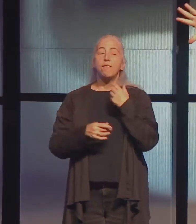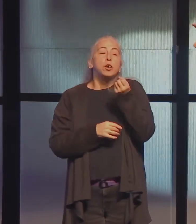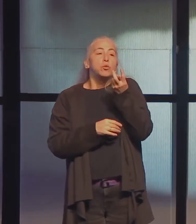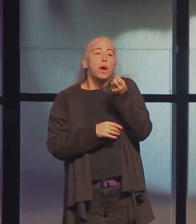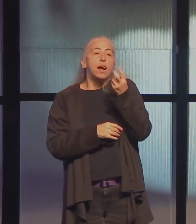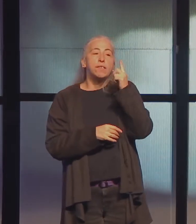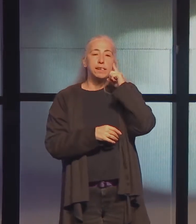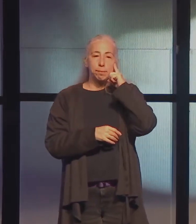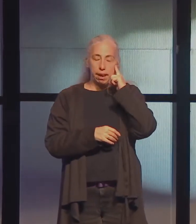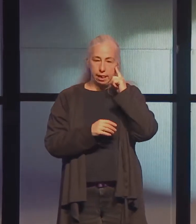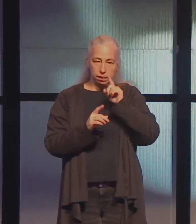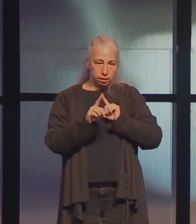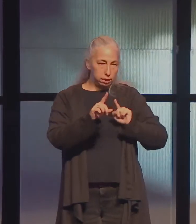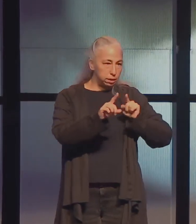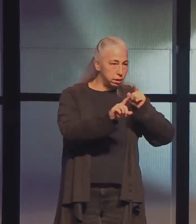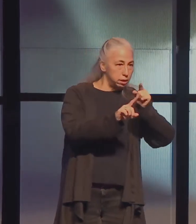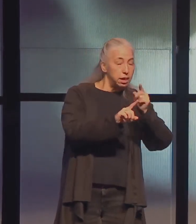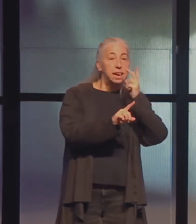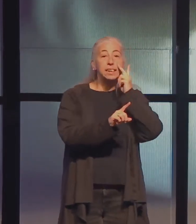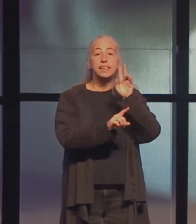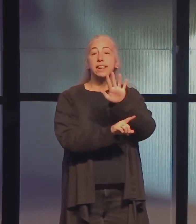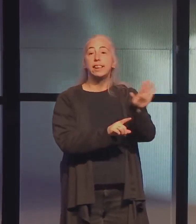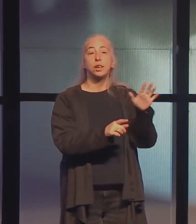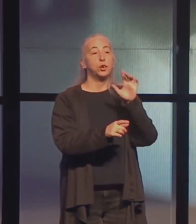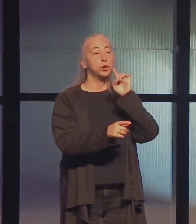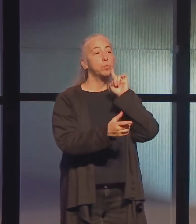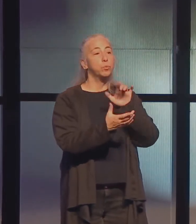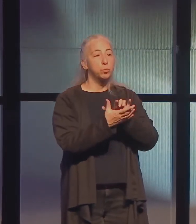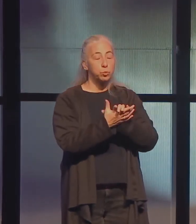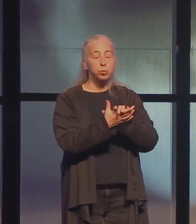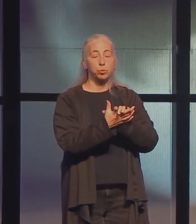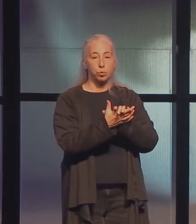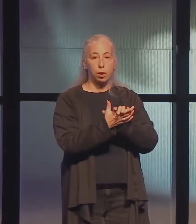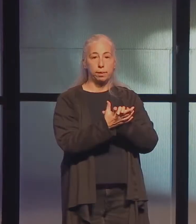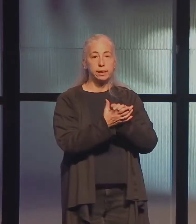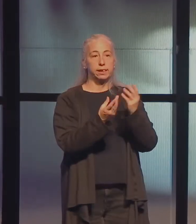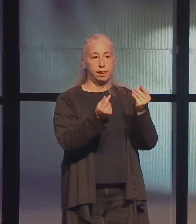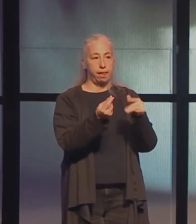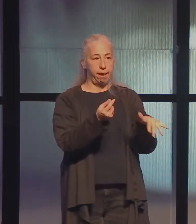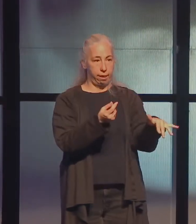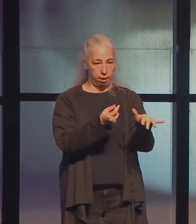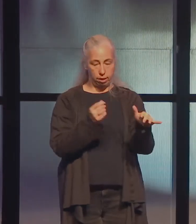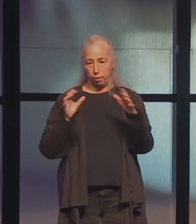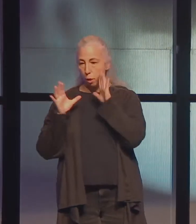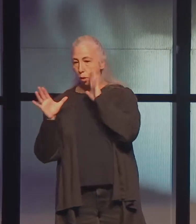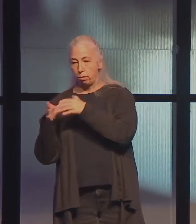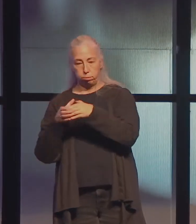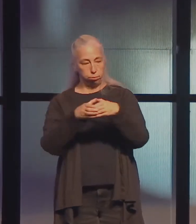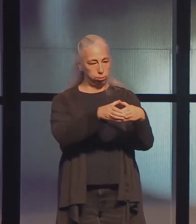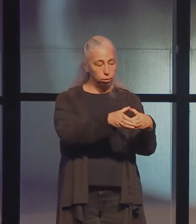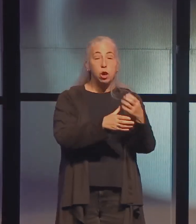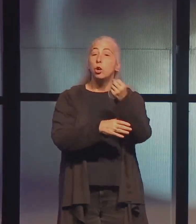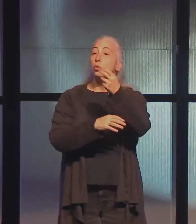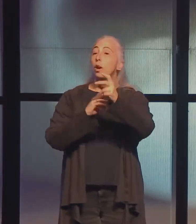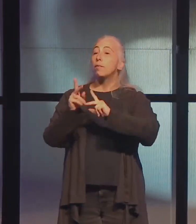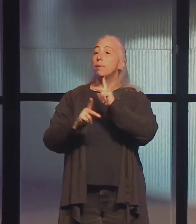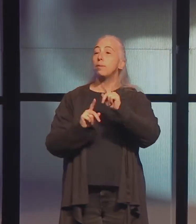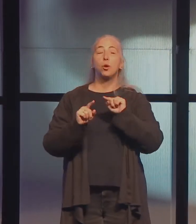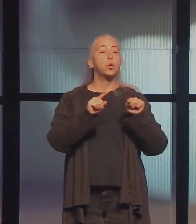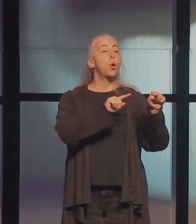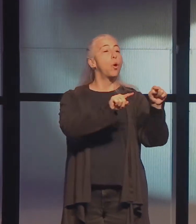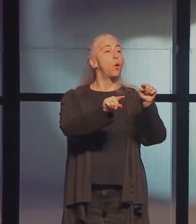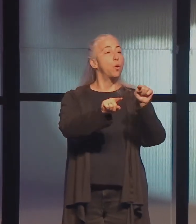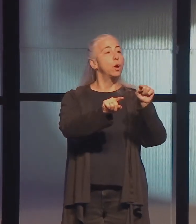go look at this land that they say is their promised land, where they're going to go. And so these 12 go out and look, but when the 12